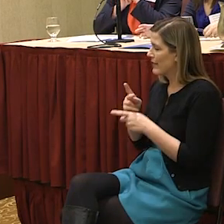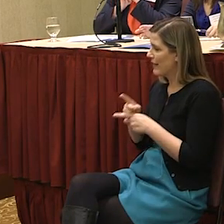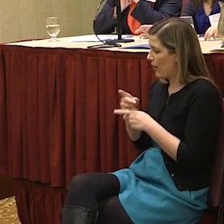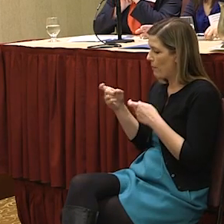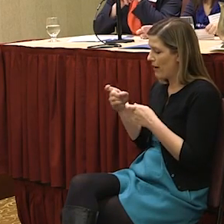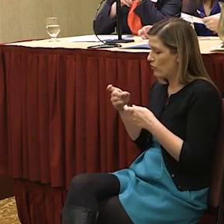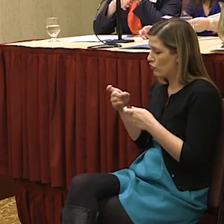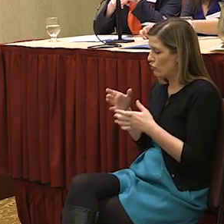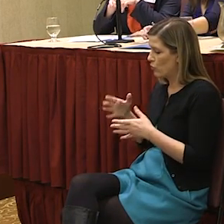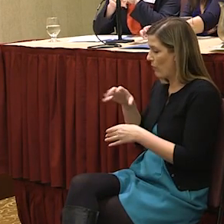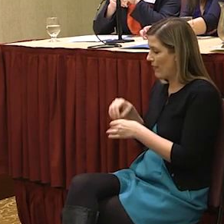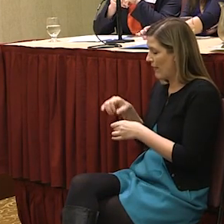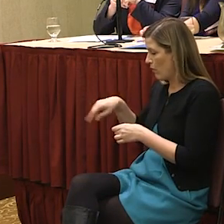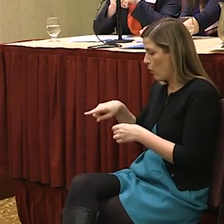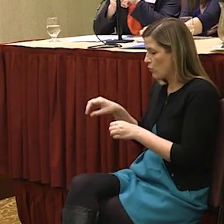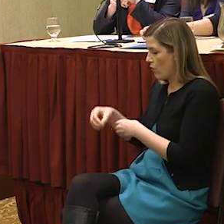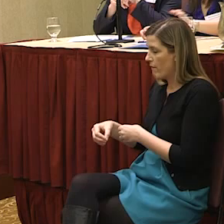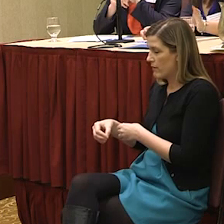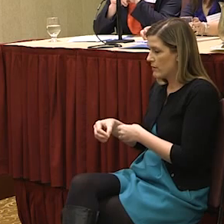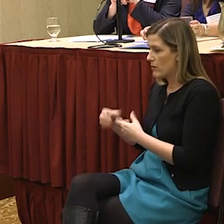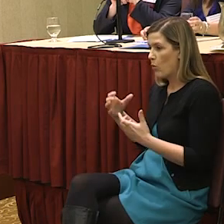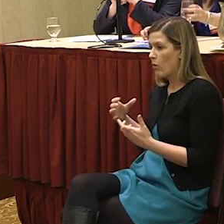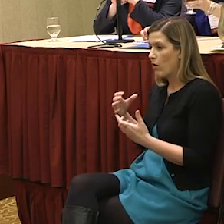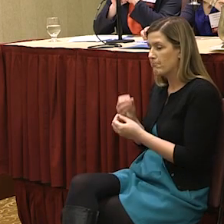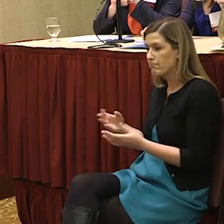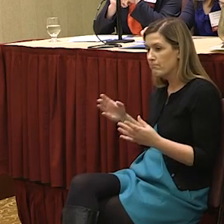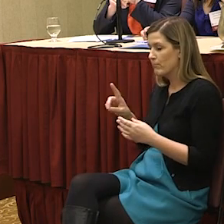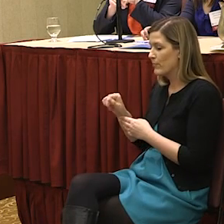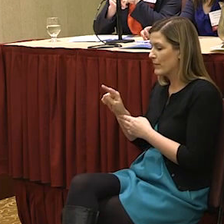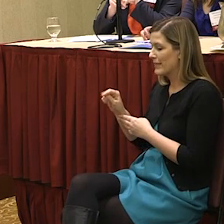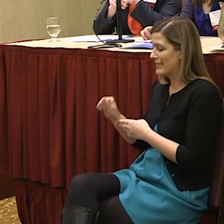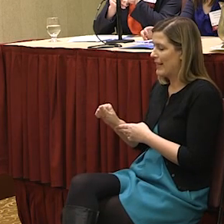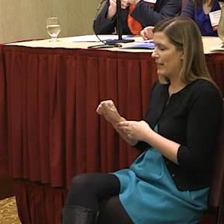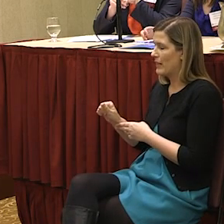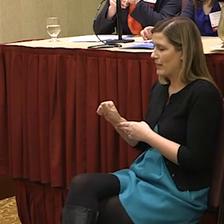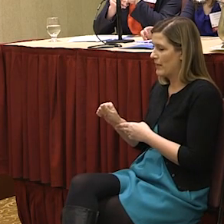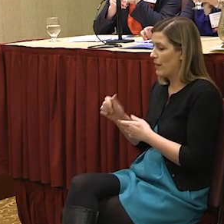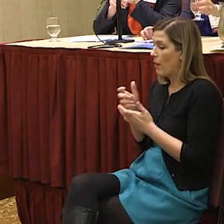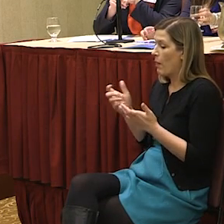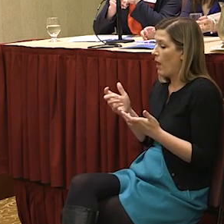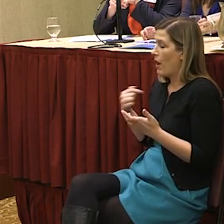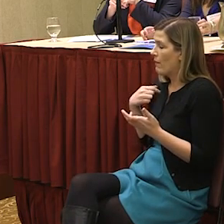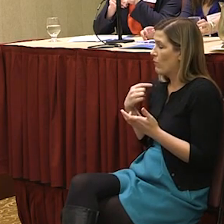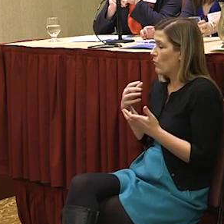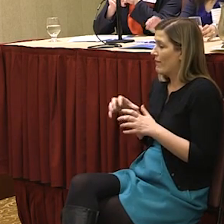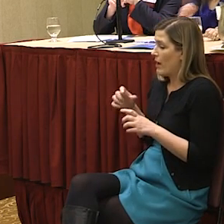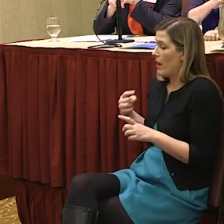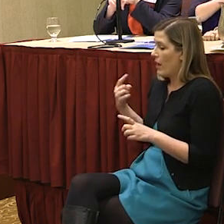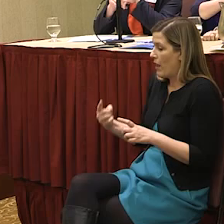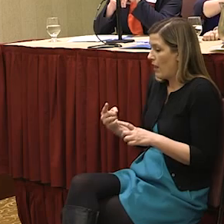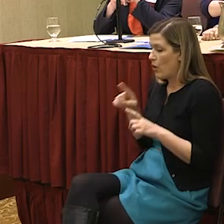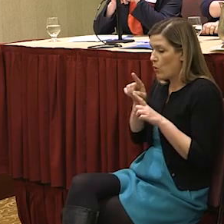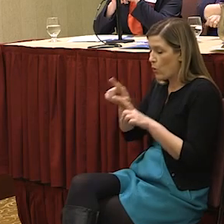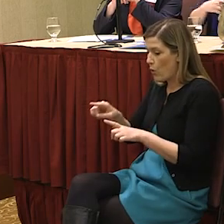practices. And I want to give you a little bit of data. So a lot of what we've done is to go